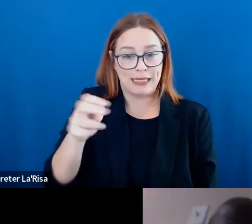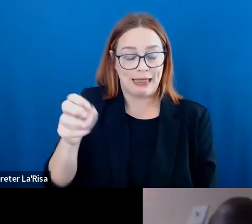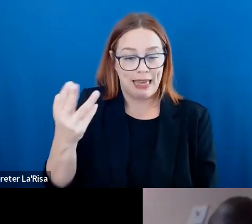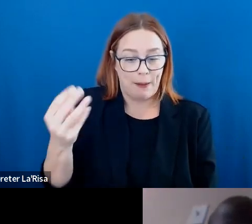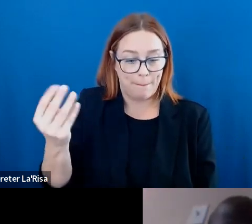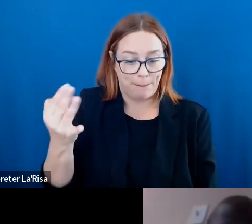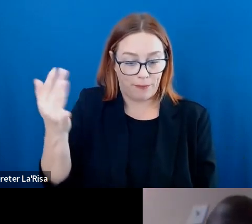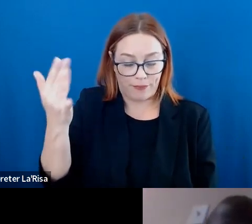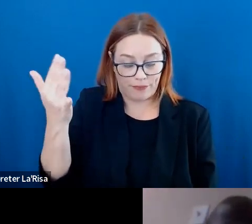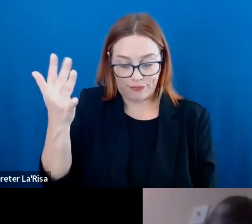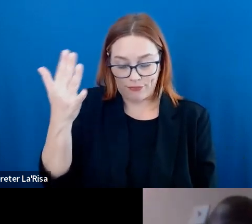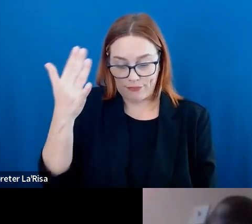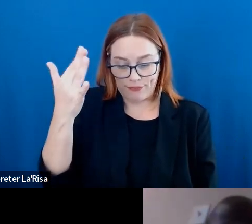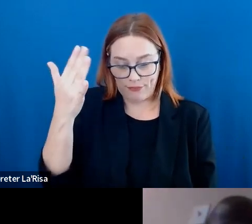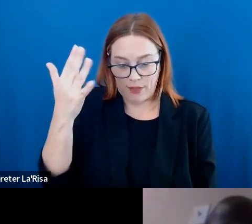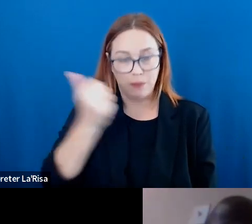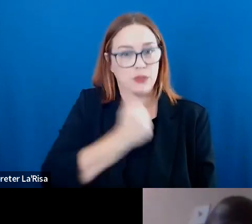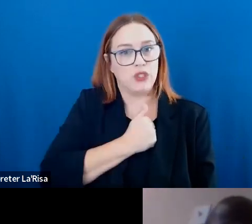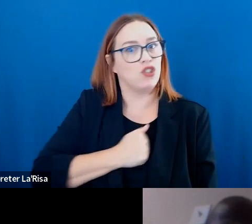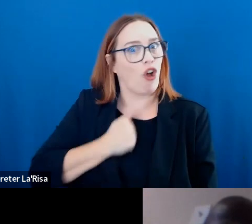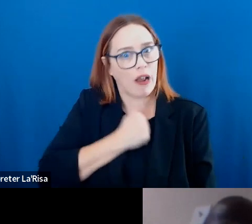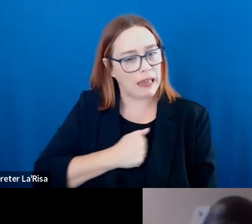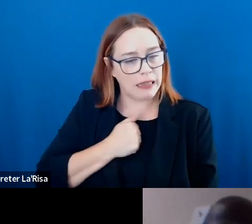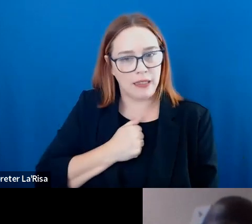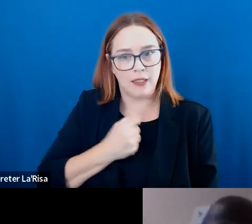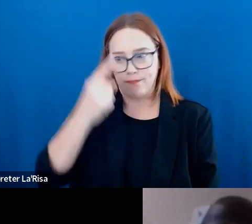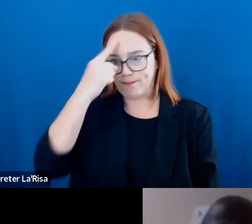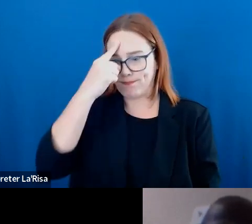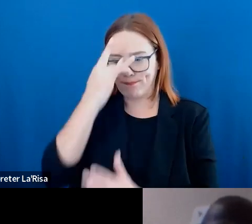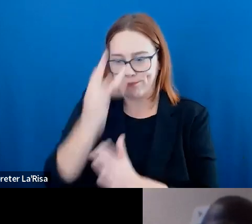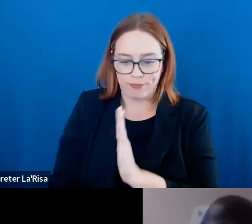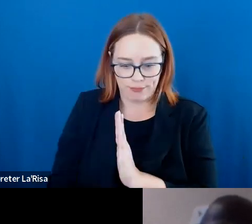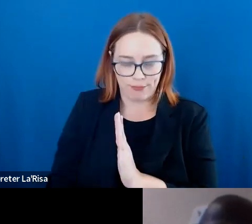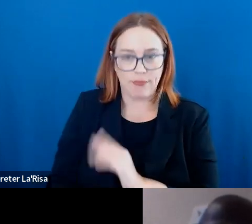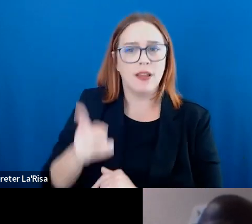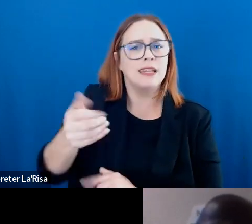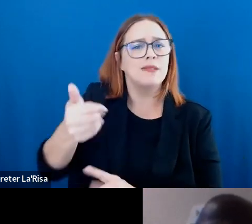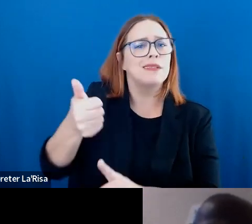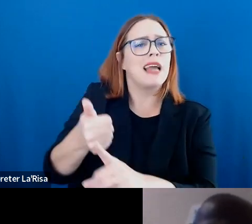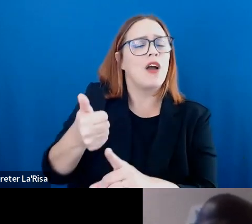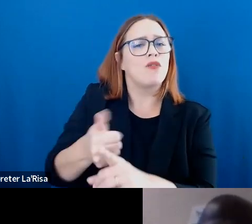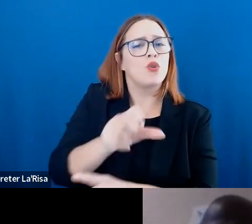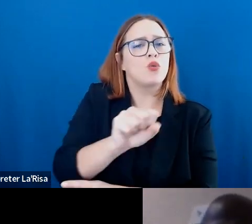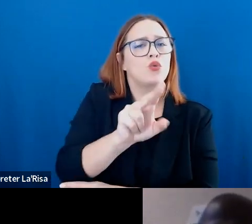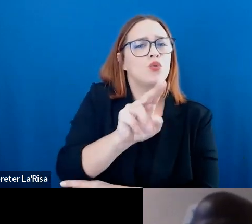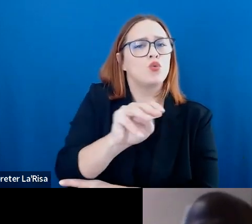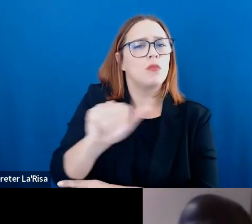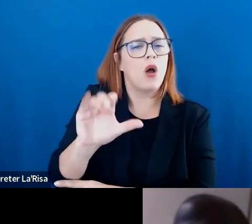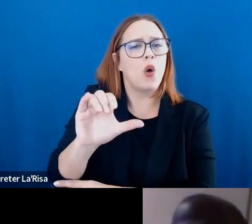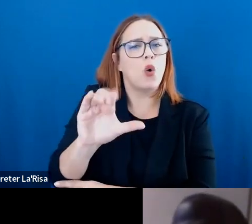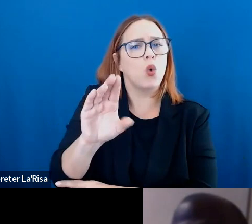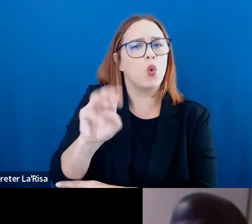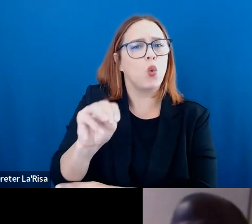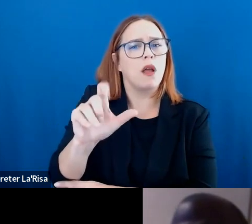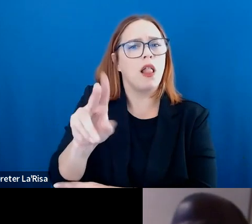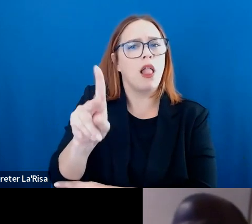I'm sorry, summa cum laude for Michigan State and was supposed to